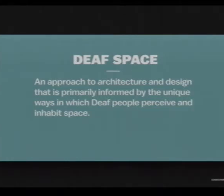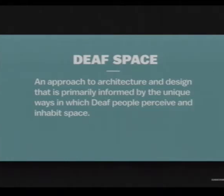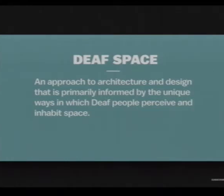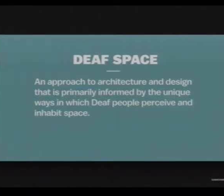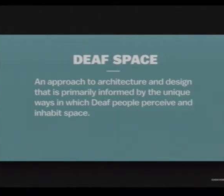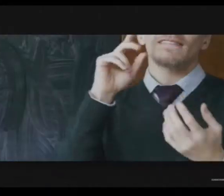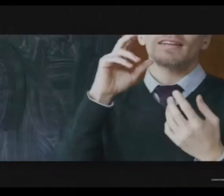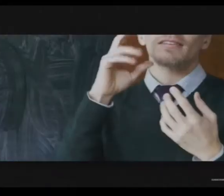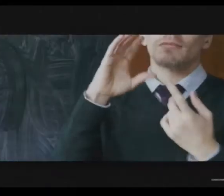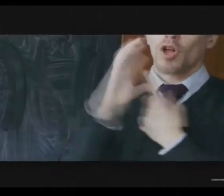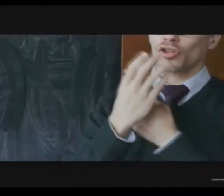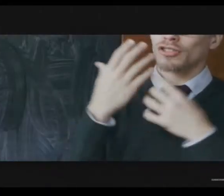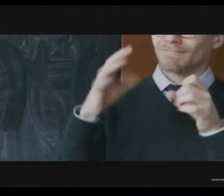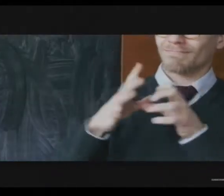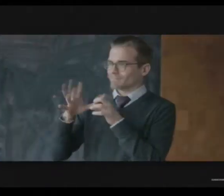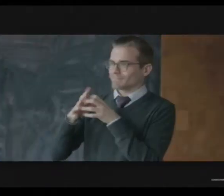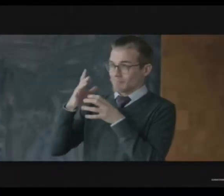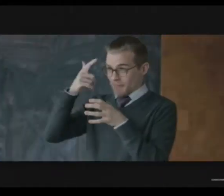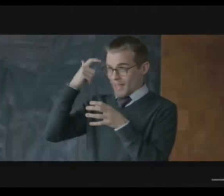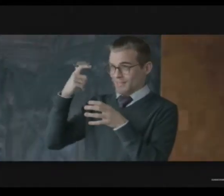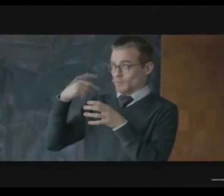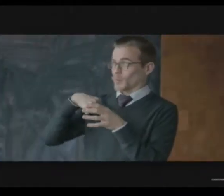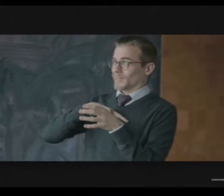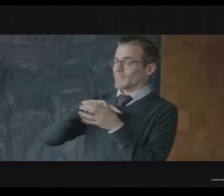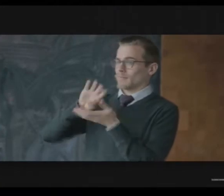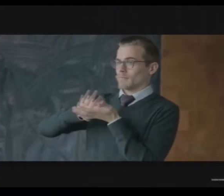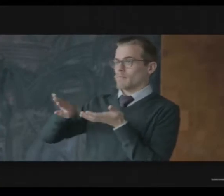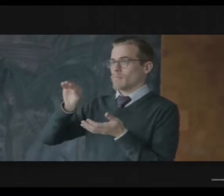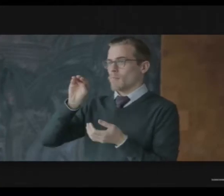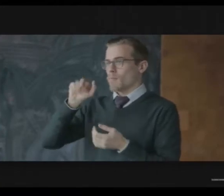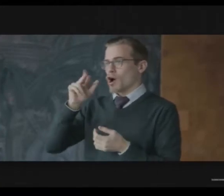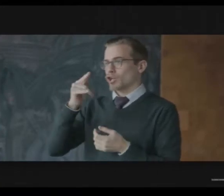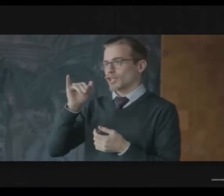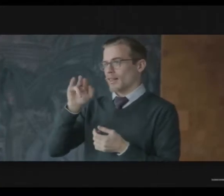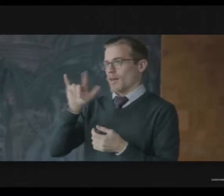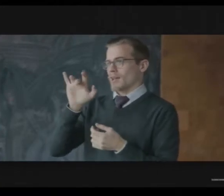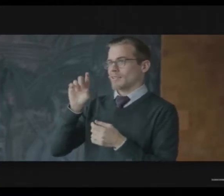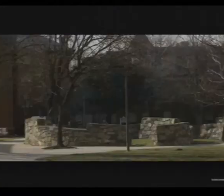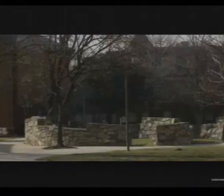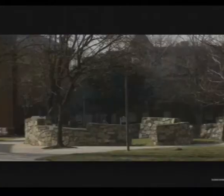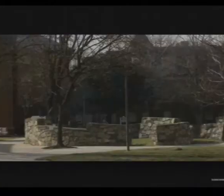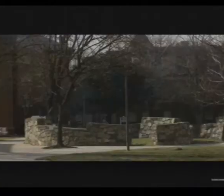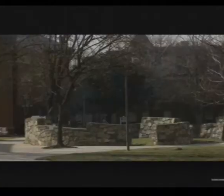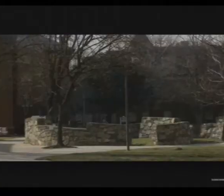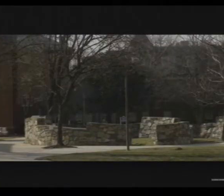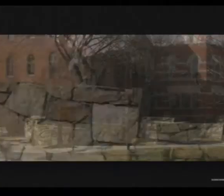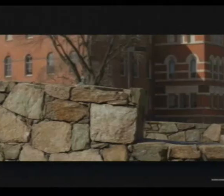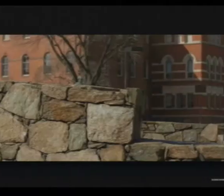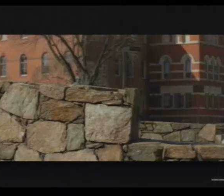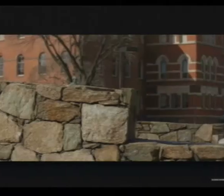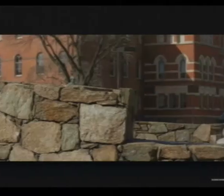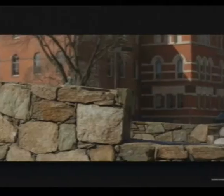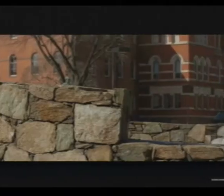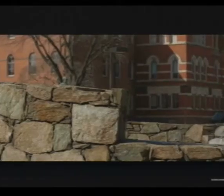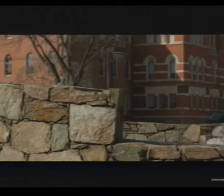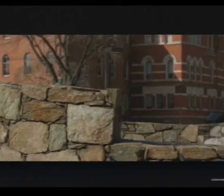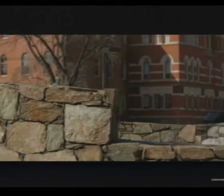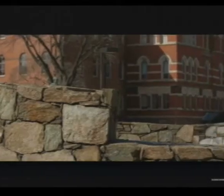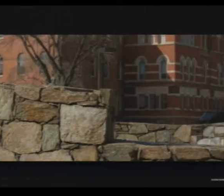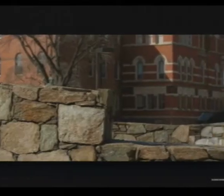Deaf people as a culture have been marginalized largely. We've been, as a marginalized community, developing